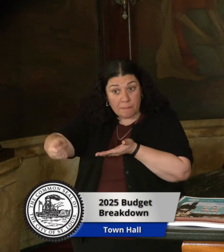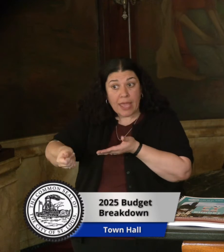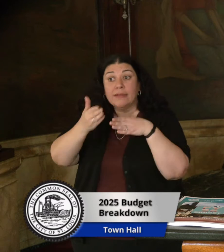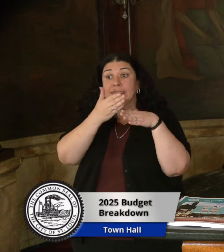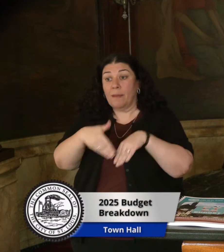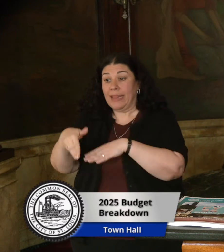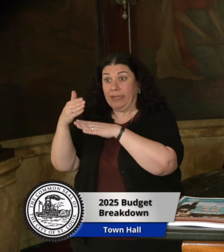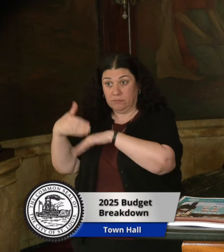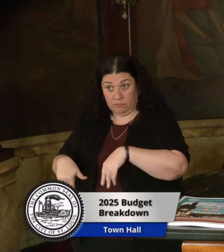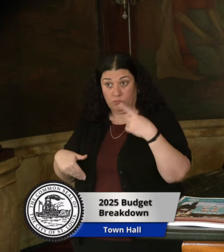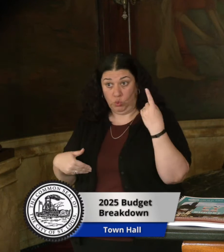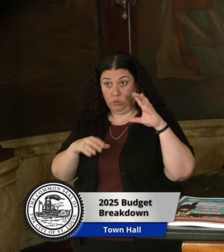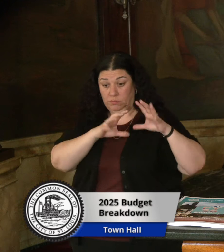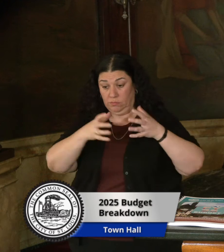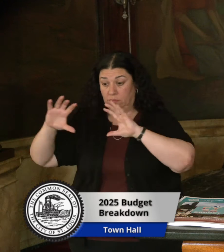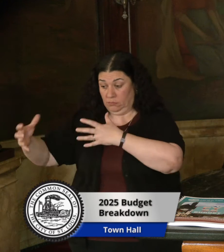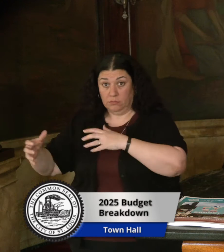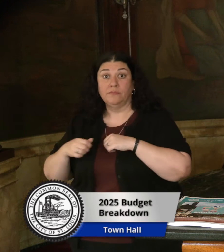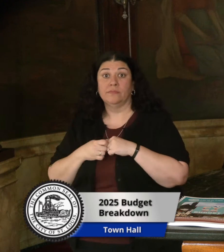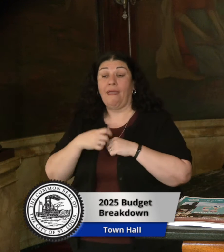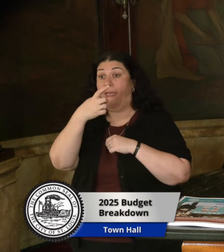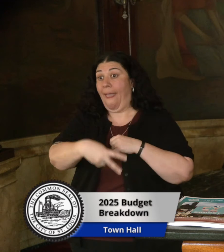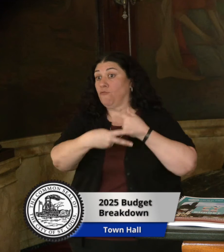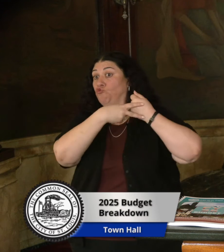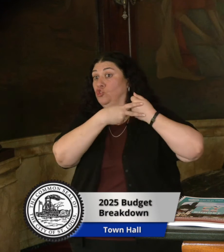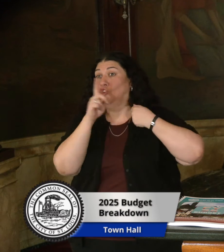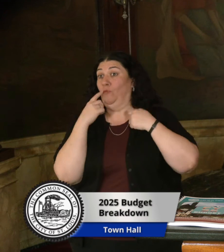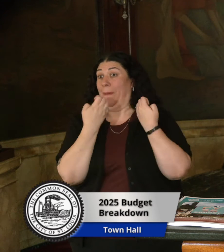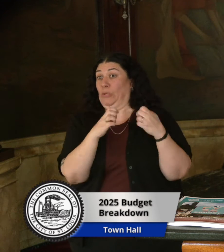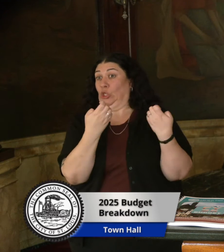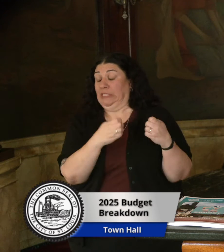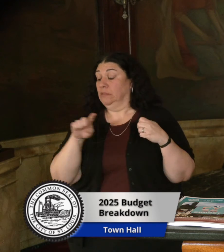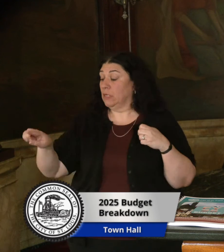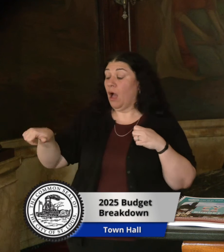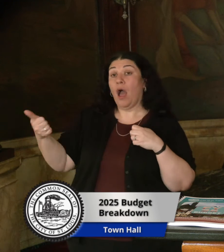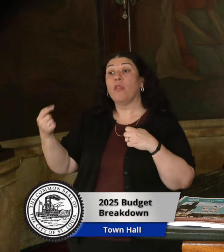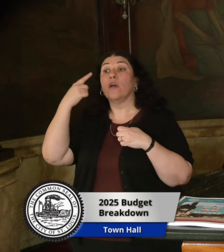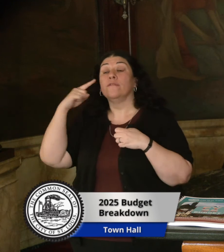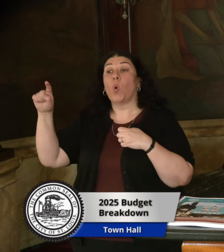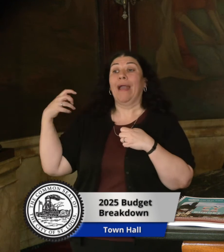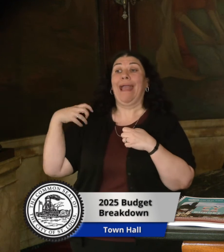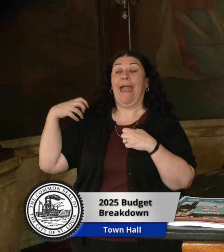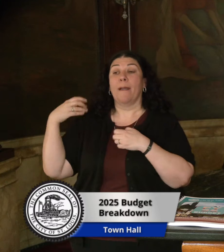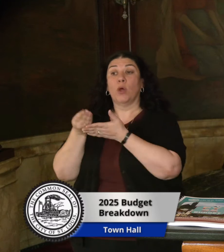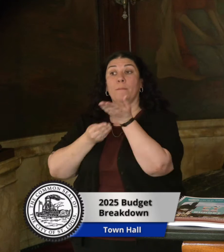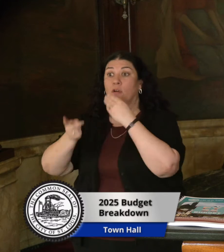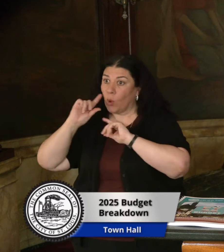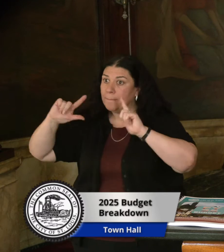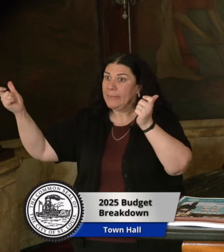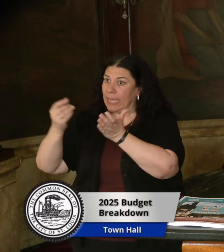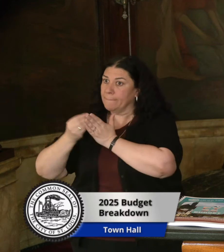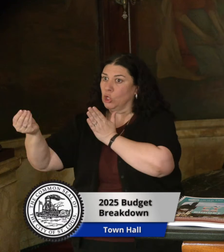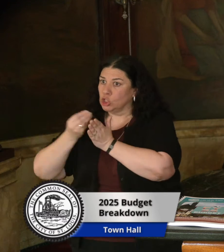into 2 categories. Half goes into the reserve fund for emergencies, and the other half to the capital budget for large expenditures